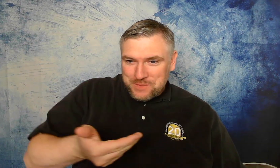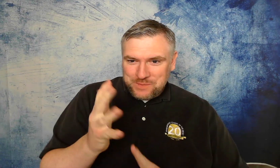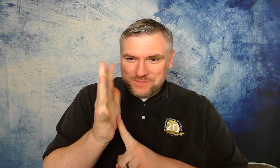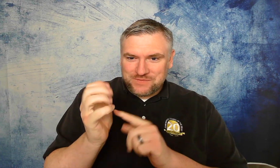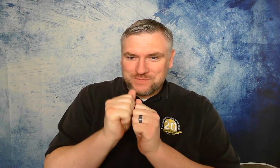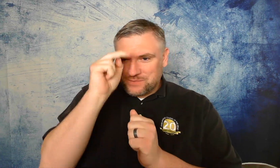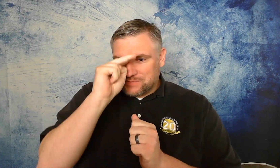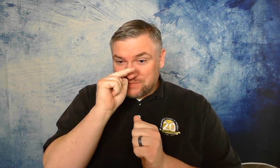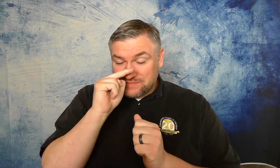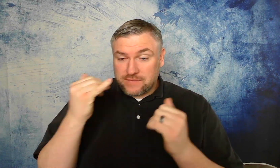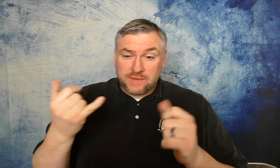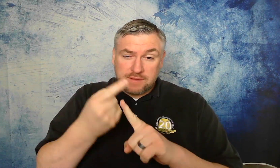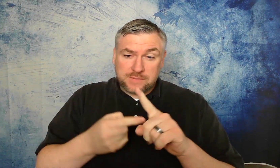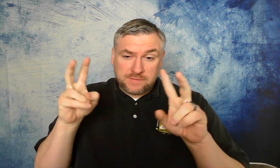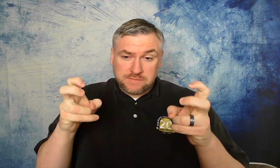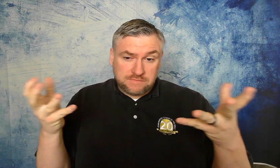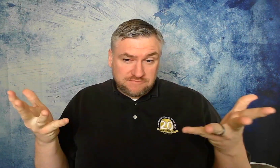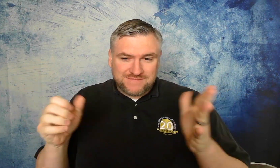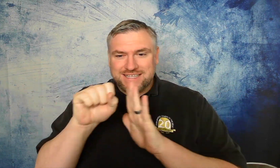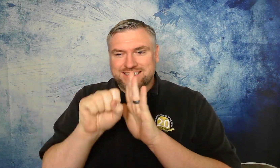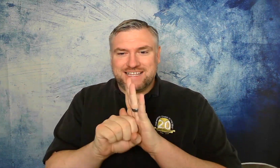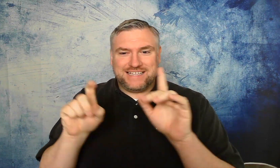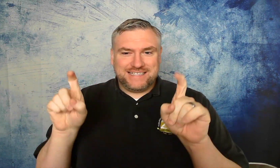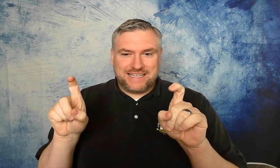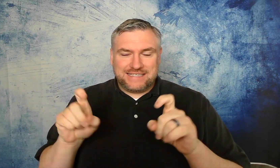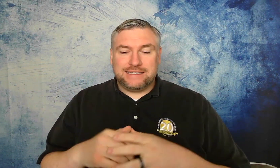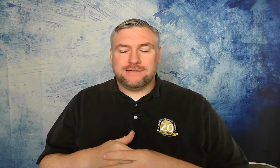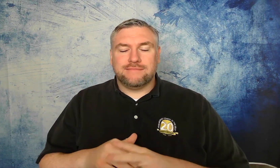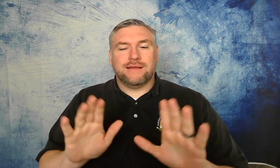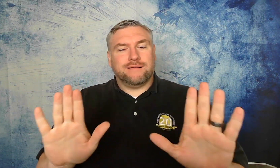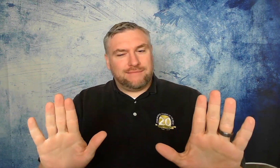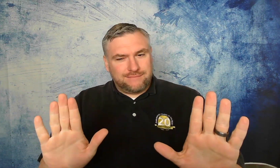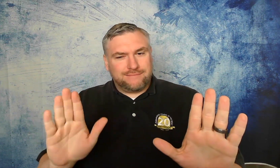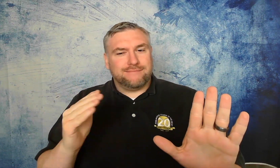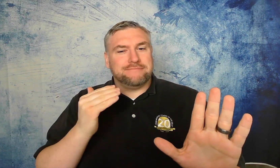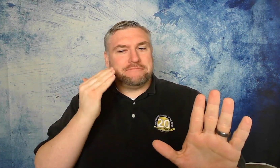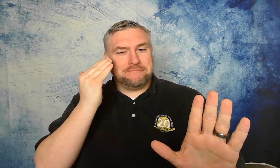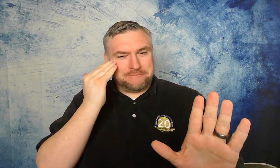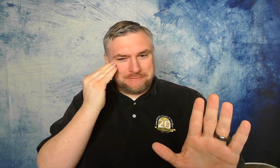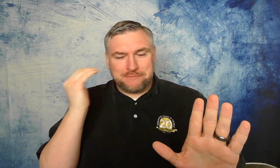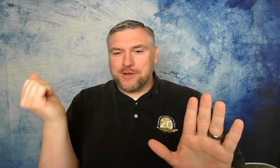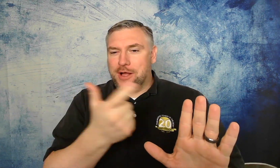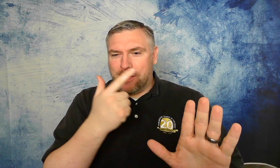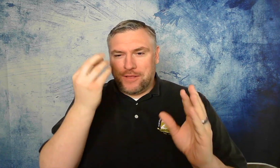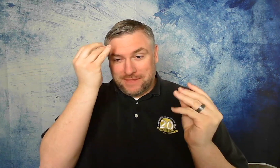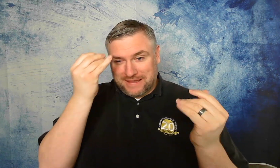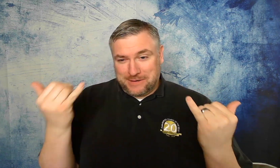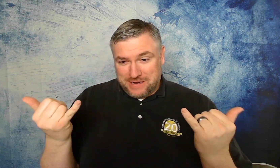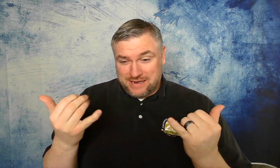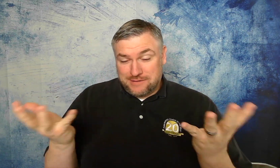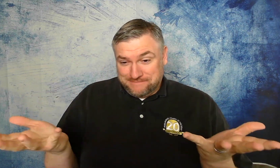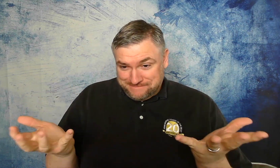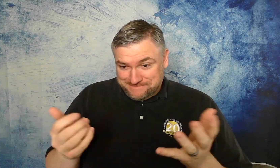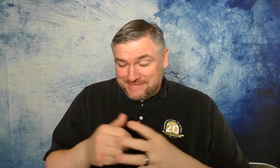Hello, and welcome to 5 Minutes with Nate. This month's topic, state testing. Now, I know, I know what you're all thinking right